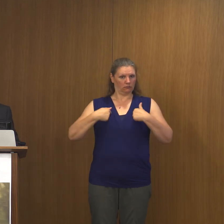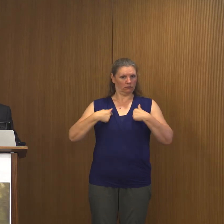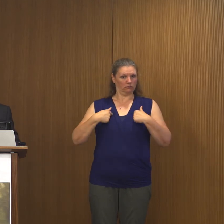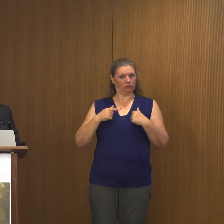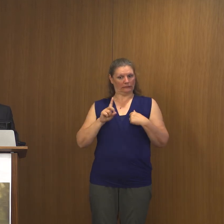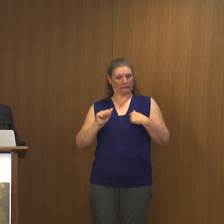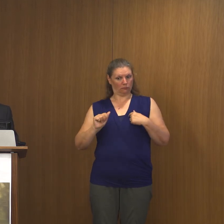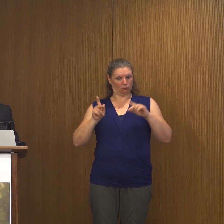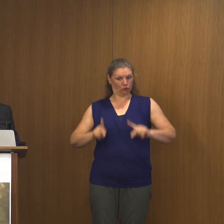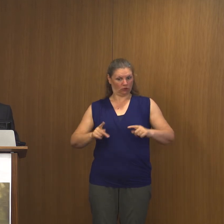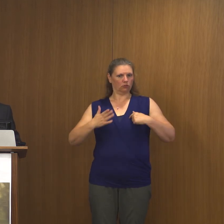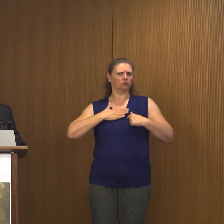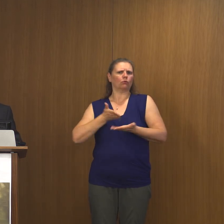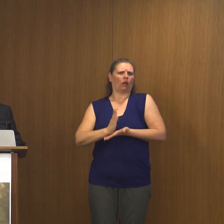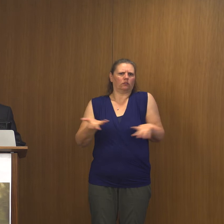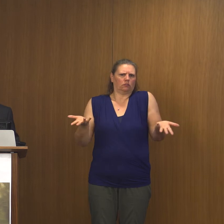disabilities.